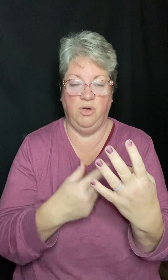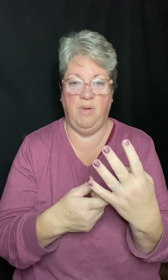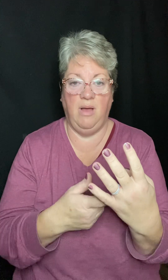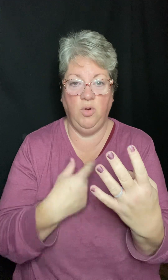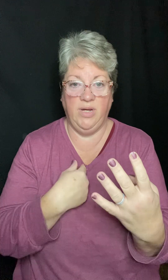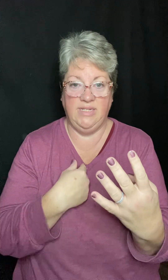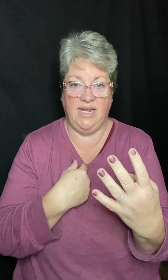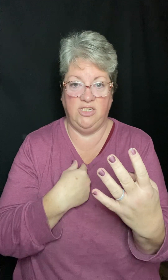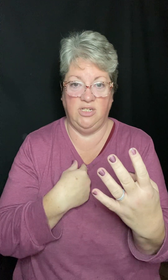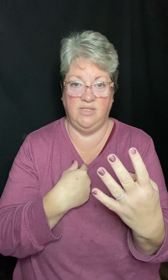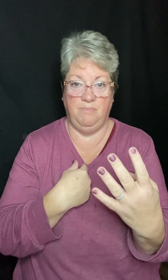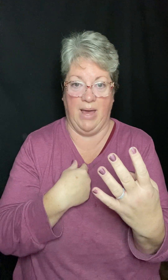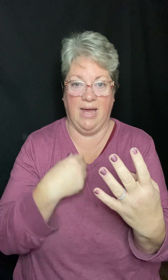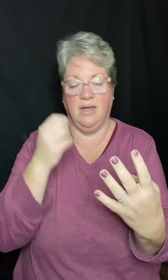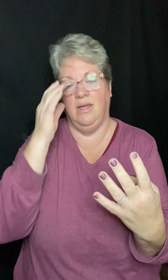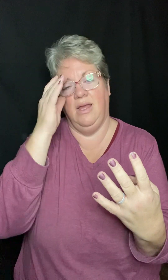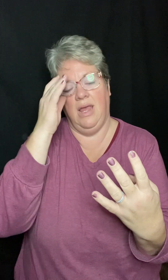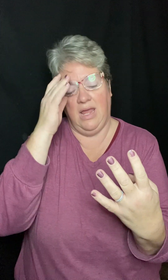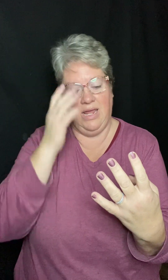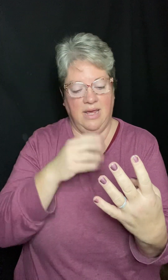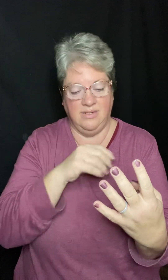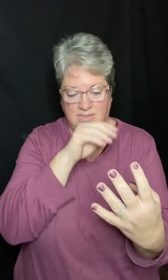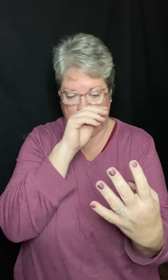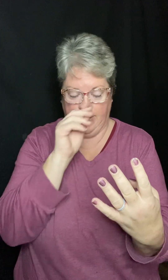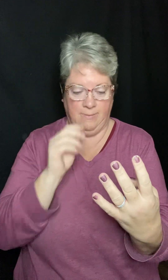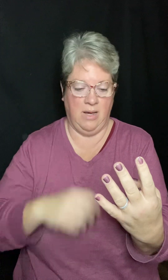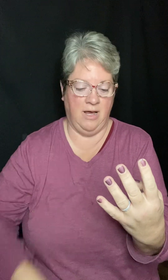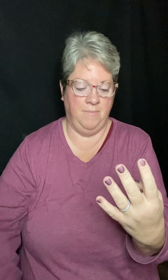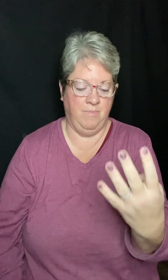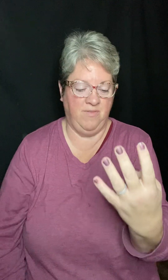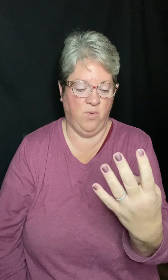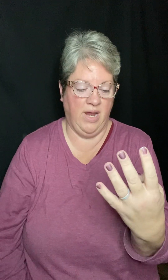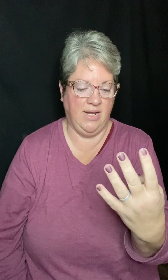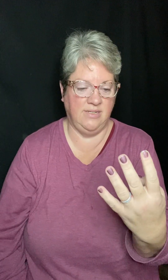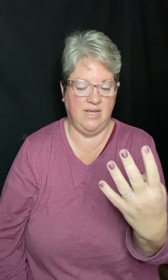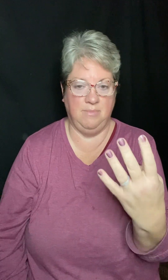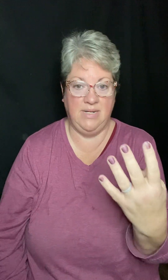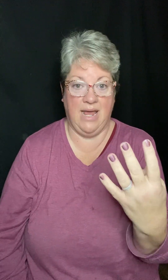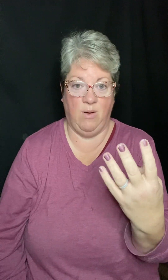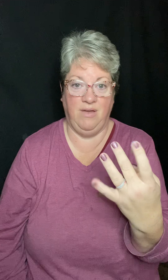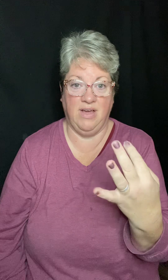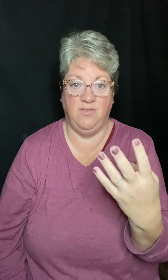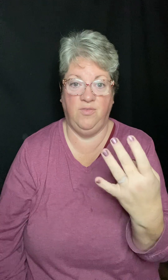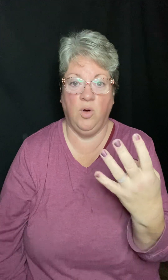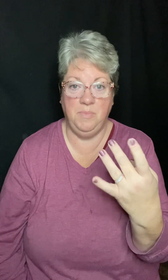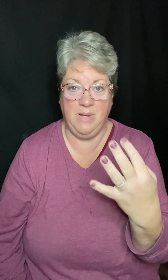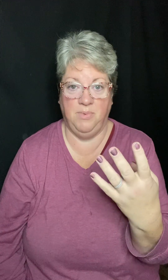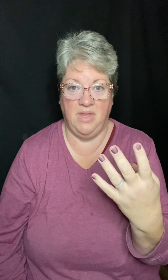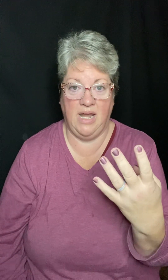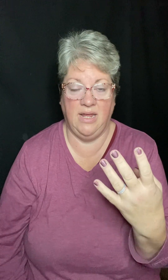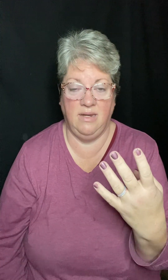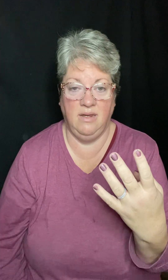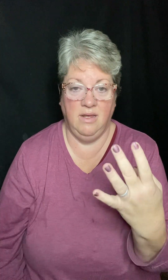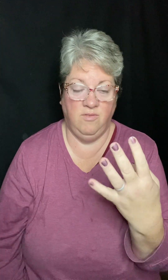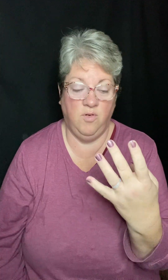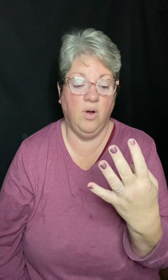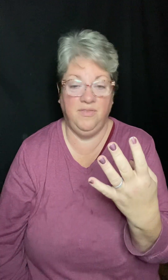palm orientation is back, and my forehand is up. Now I've got 4 people that I can, 4 fingers